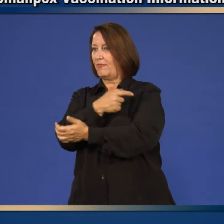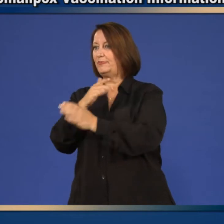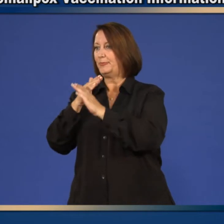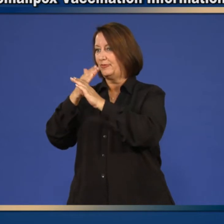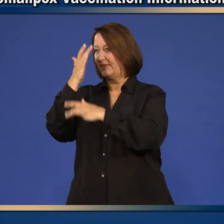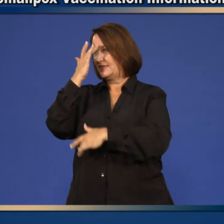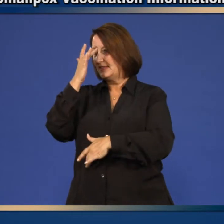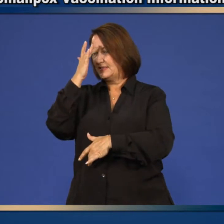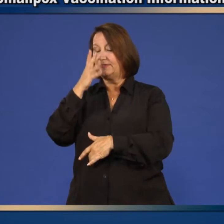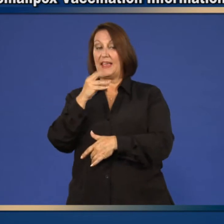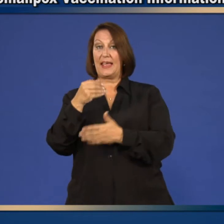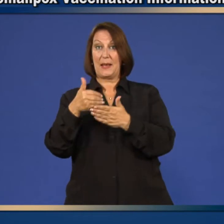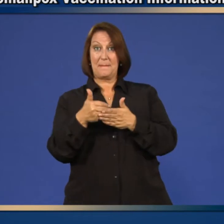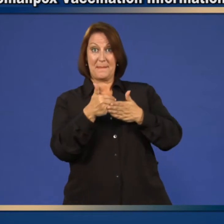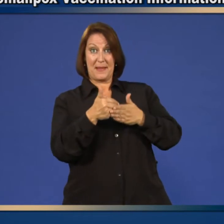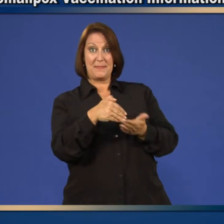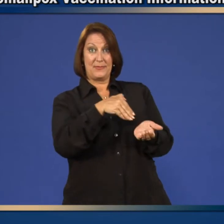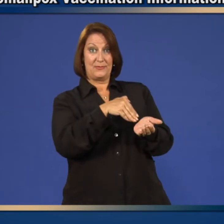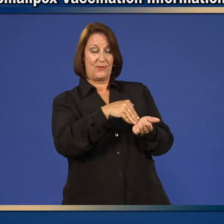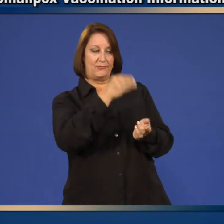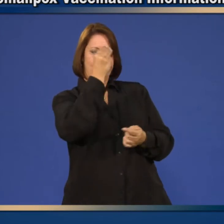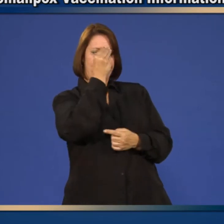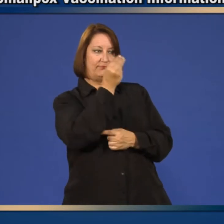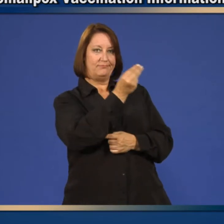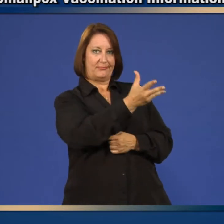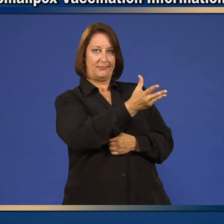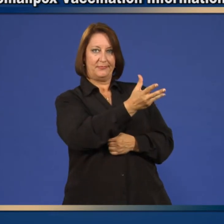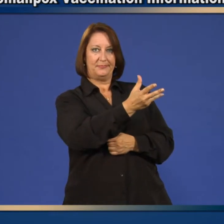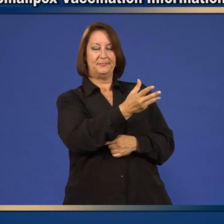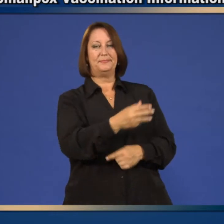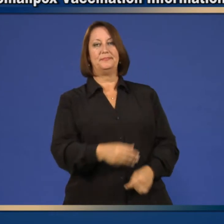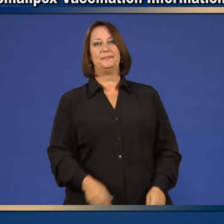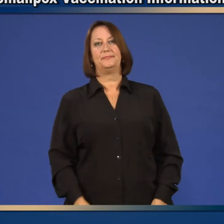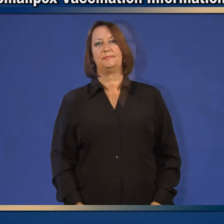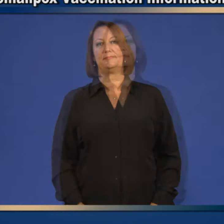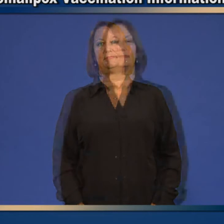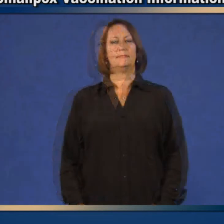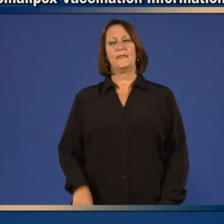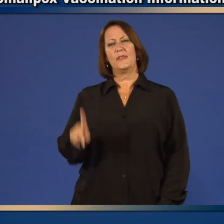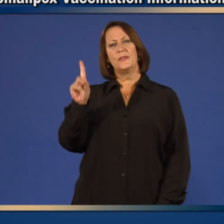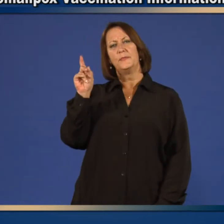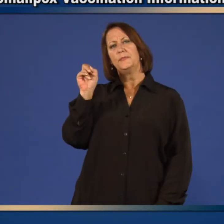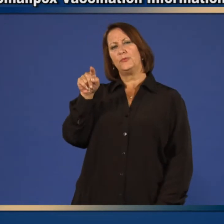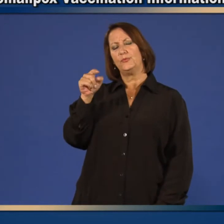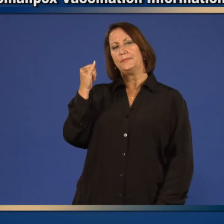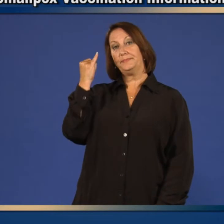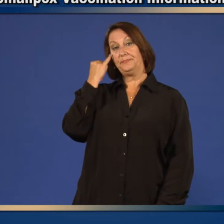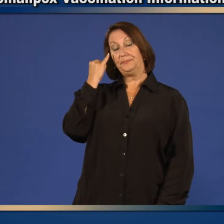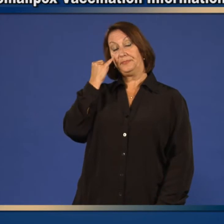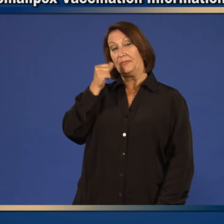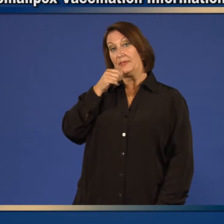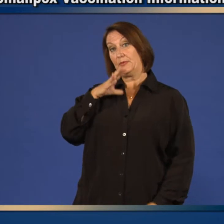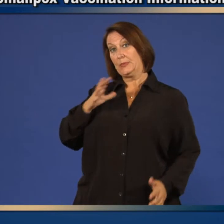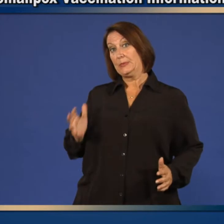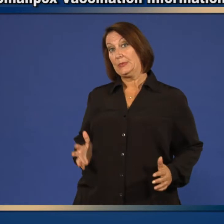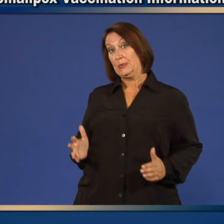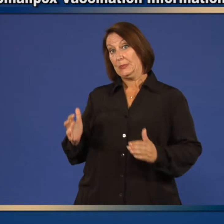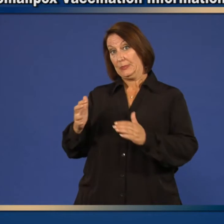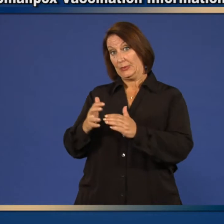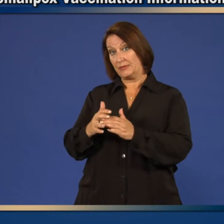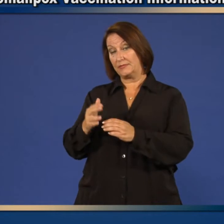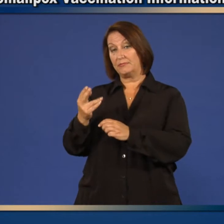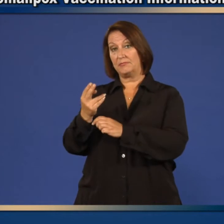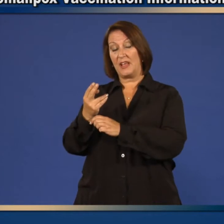and their baby's healthcare provider know about their vaccination. Are there special considerations for